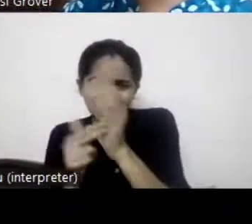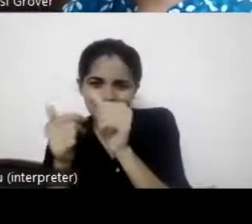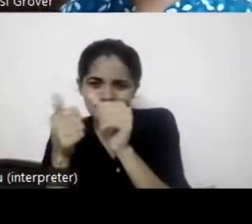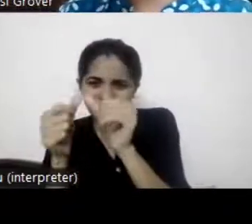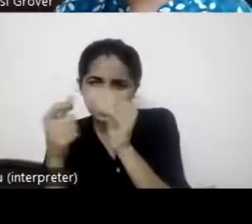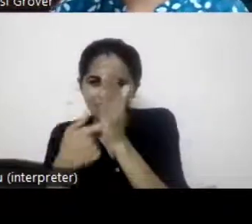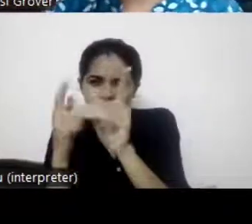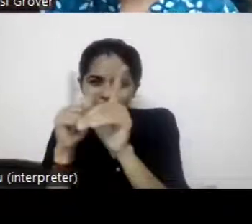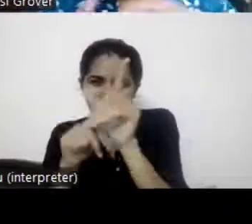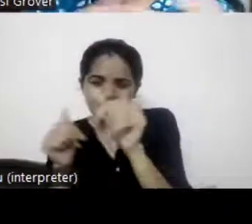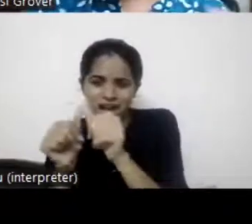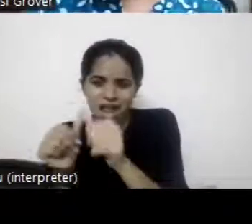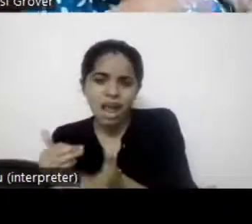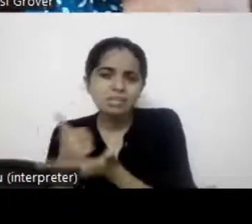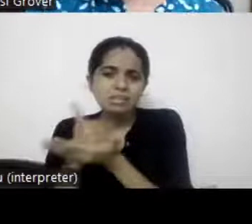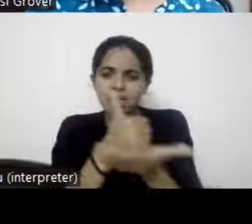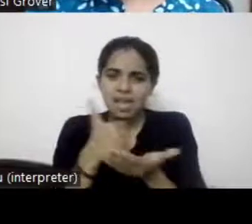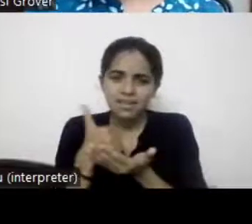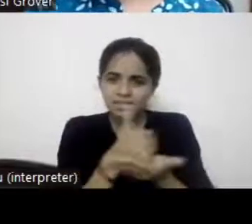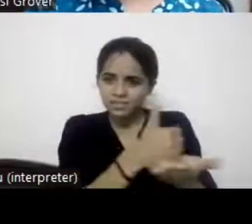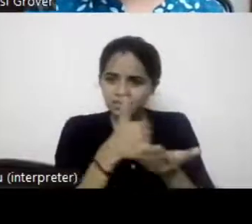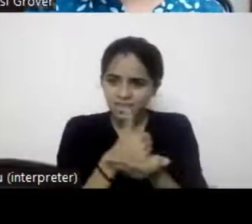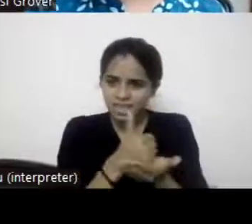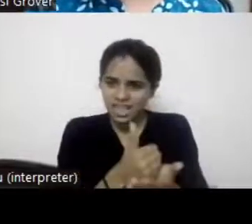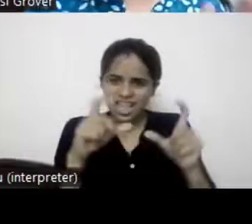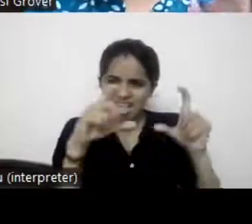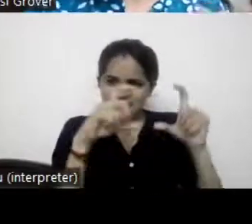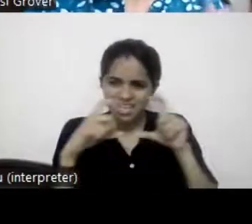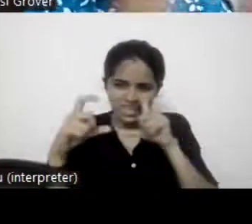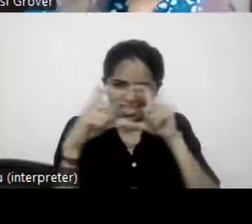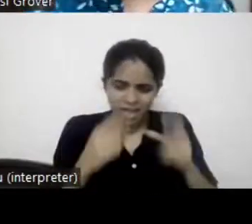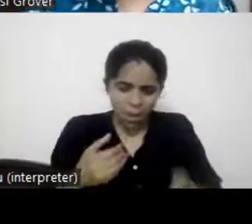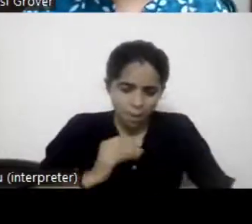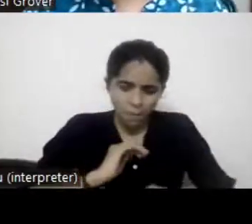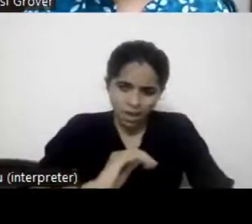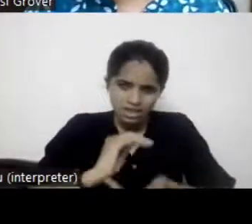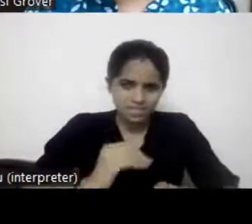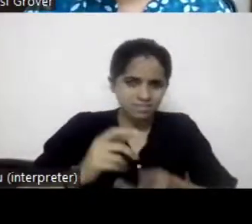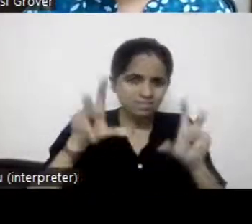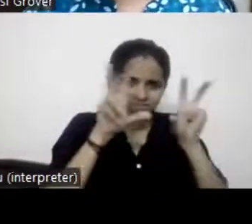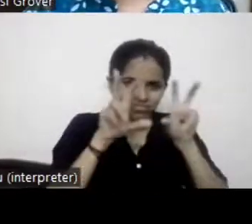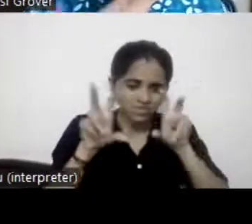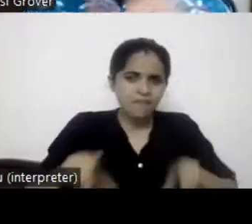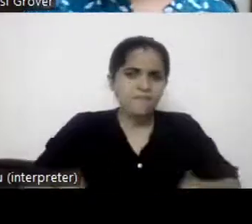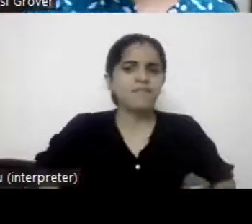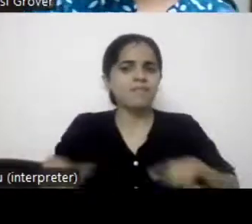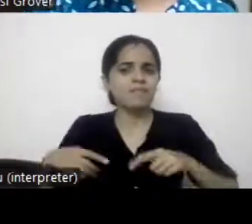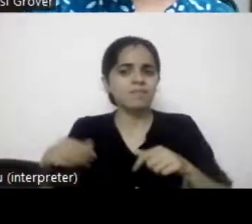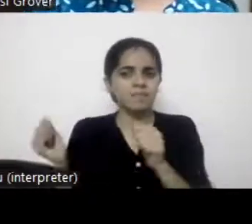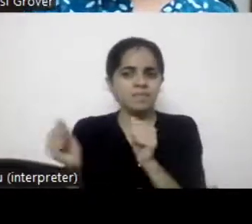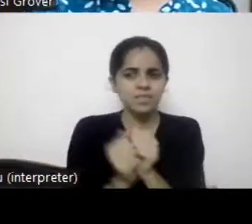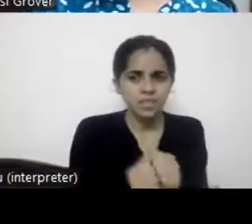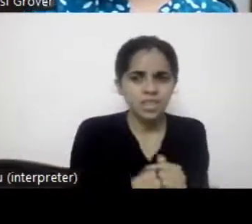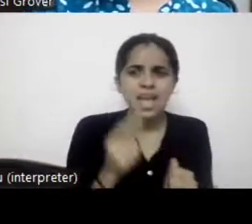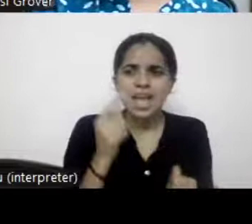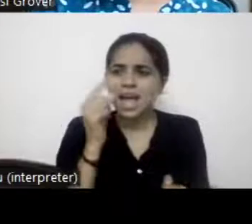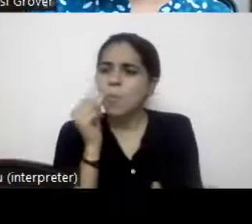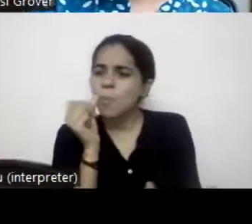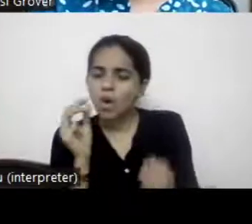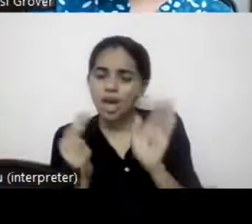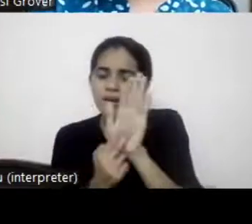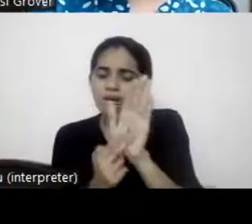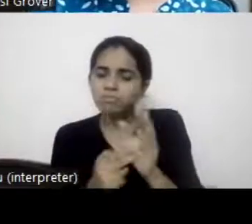basically helping them in taking care of their child, and he lives with them. And Narayan understands them a